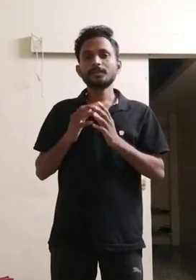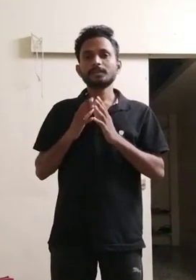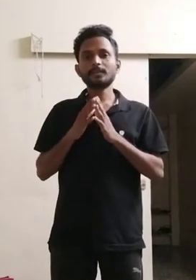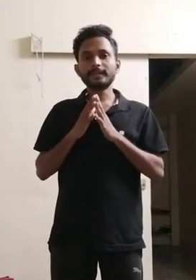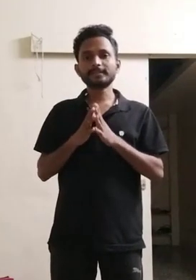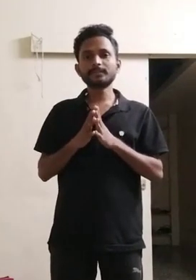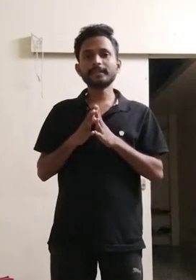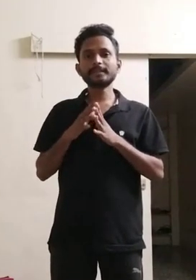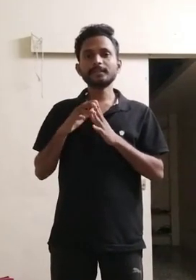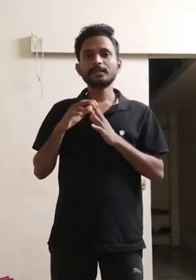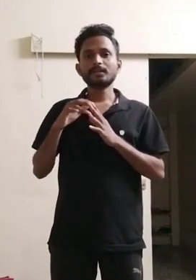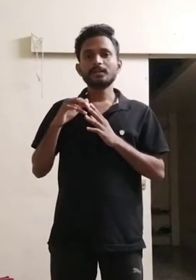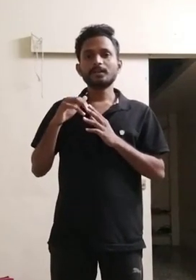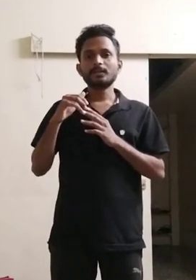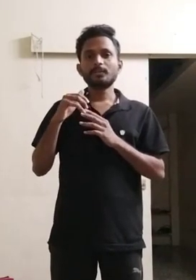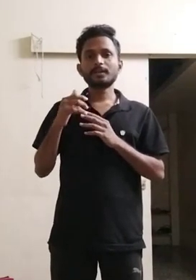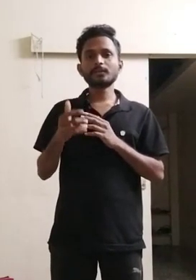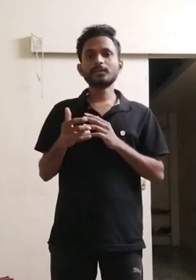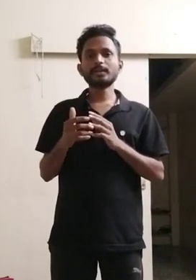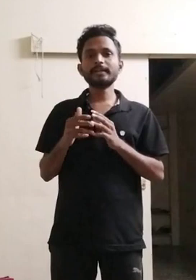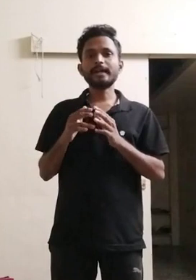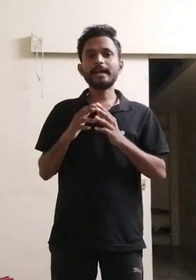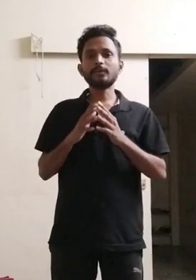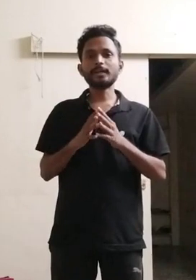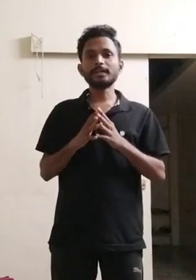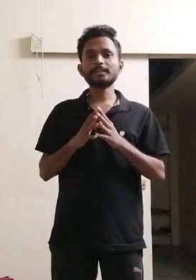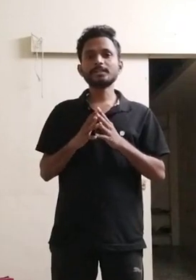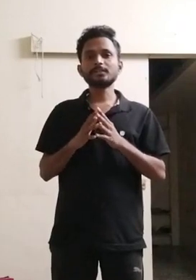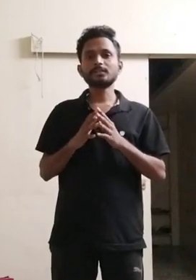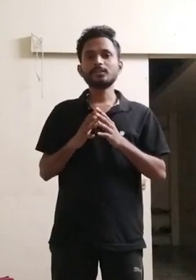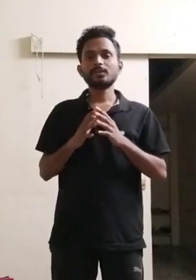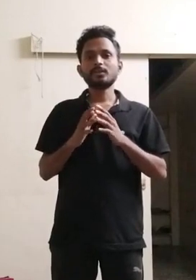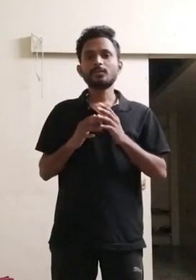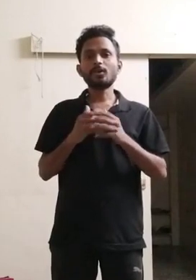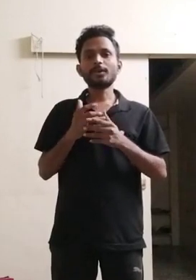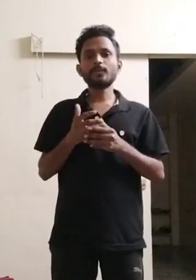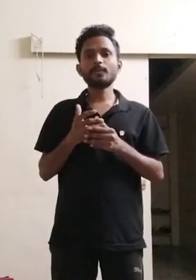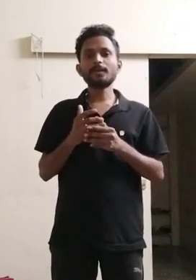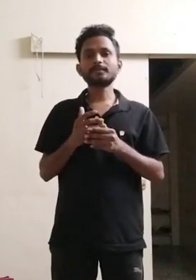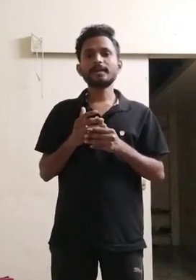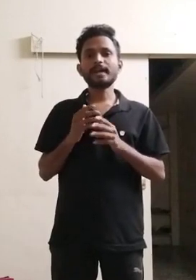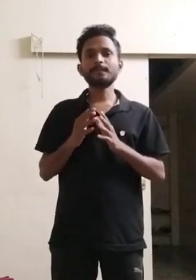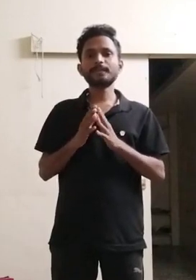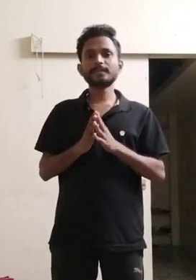The flexibility particularly advantageous for developers and